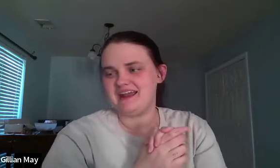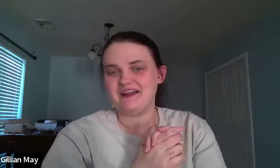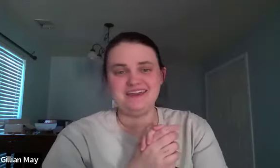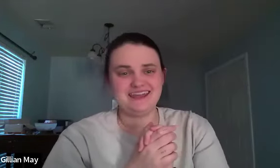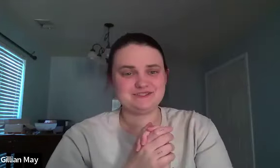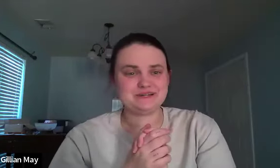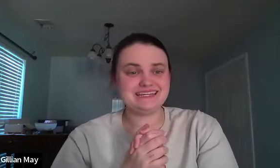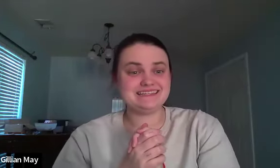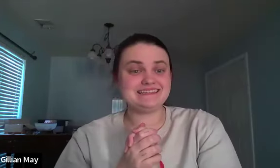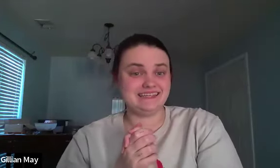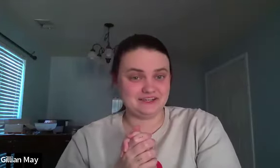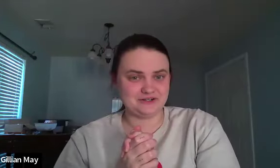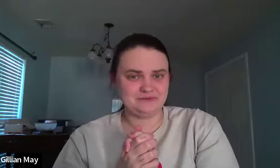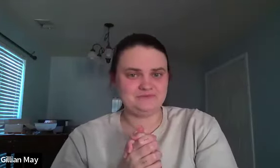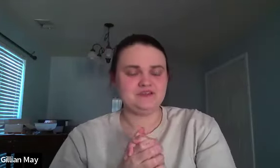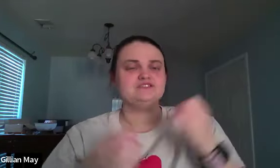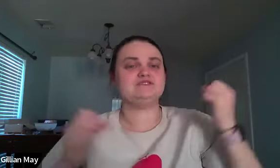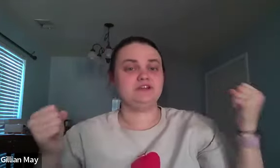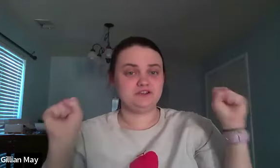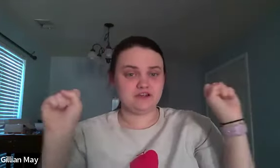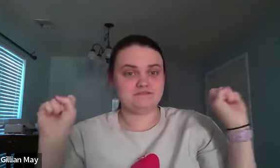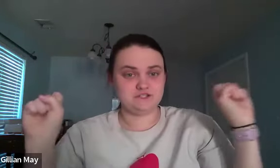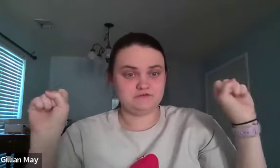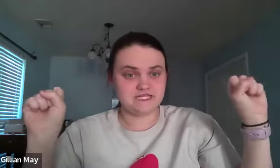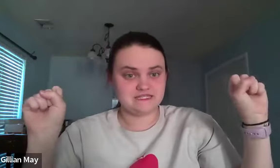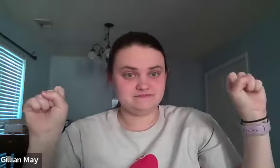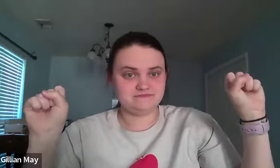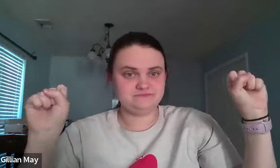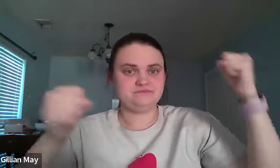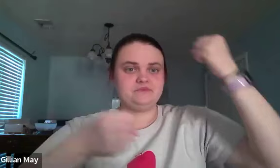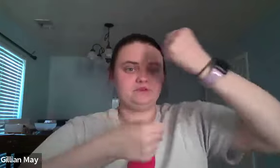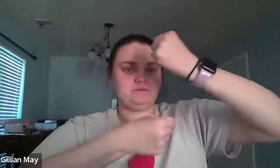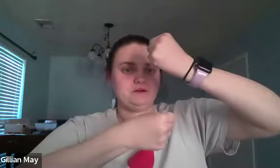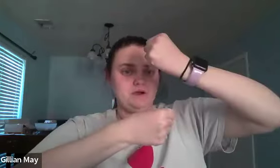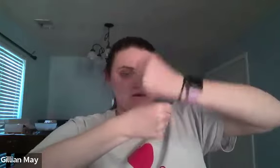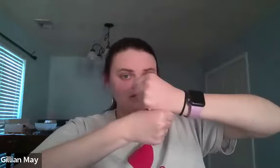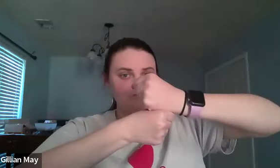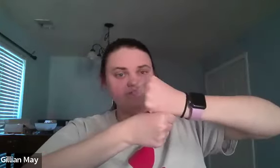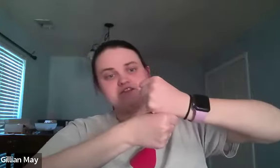our next one is year. So for year, you're going to have 2 fists. You're going to put them on top of each other.